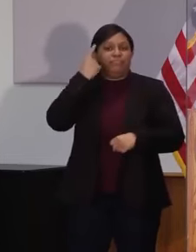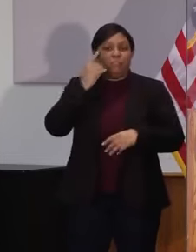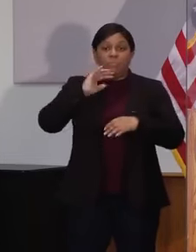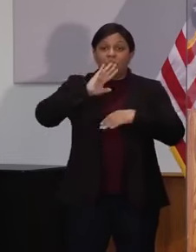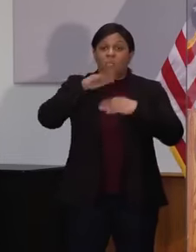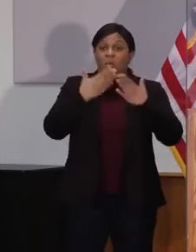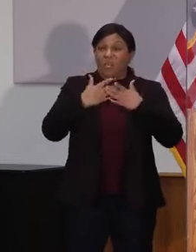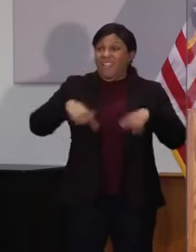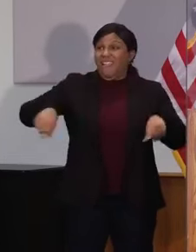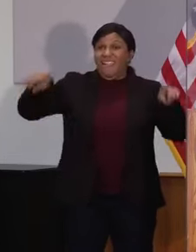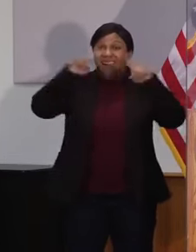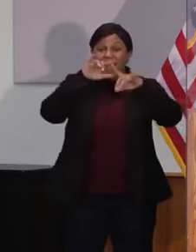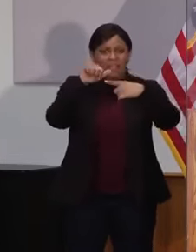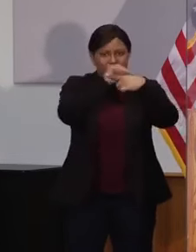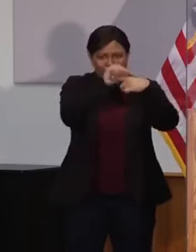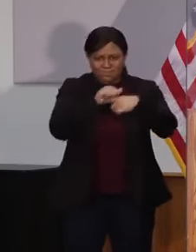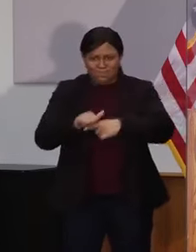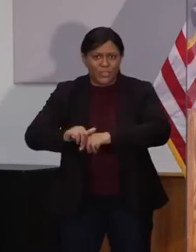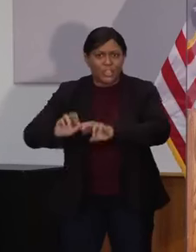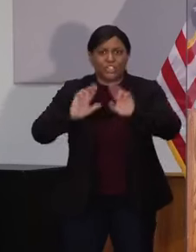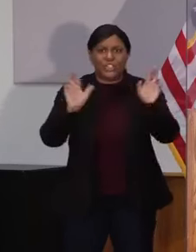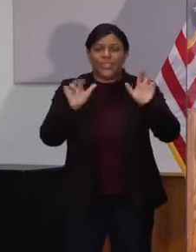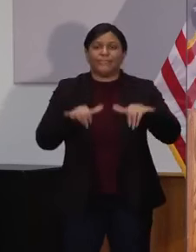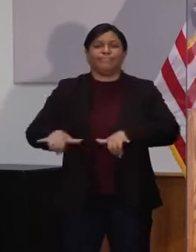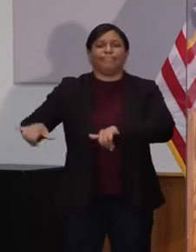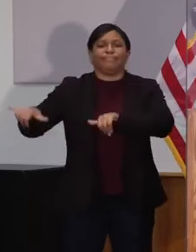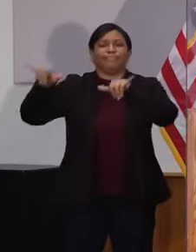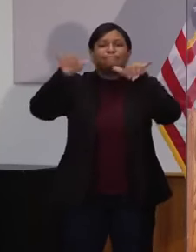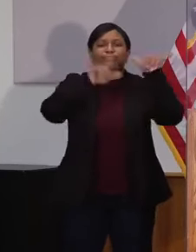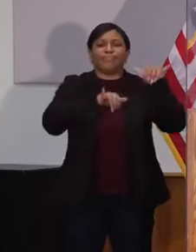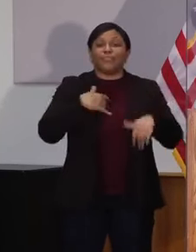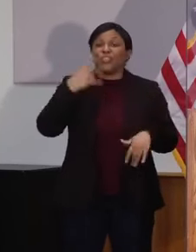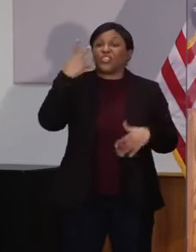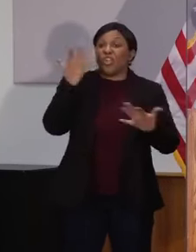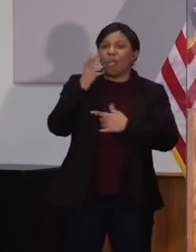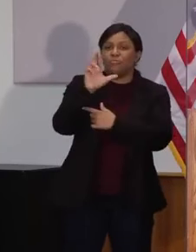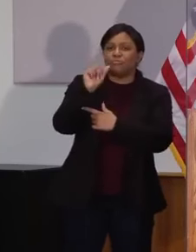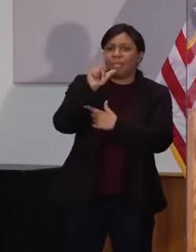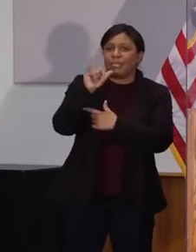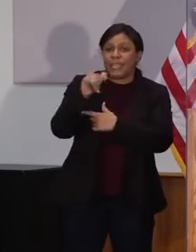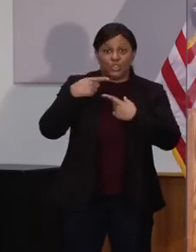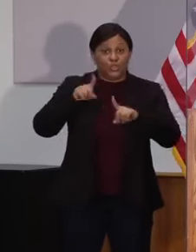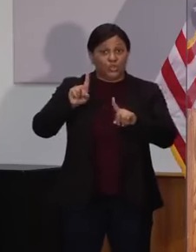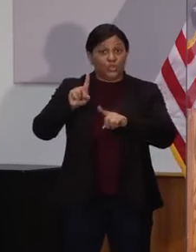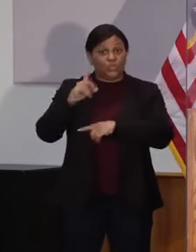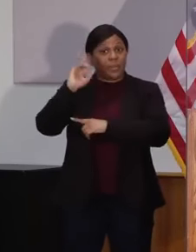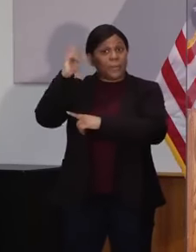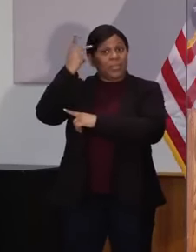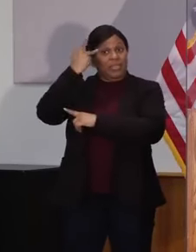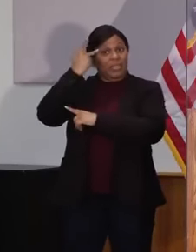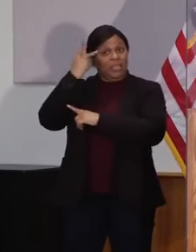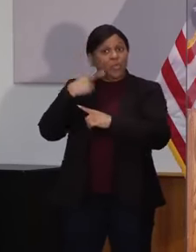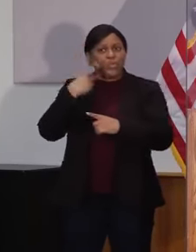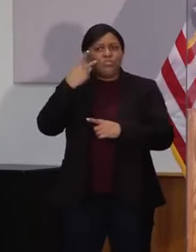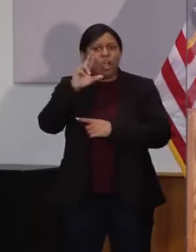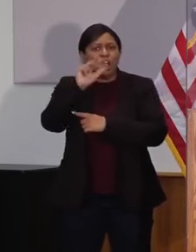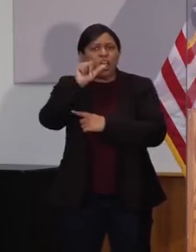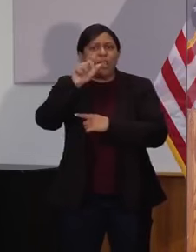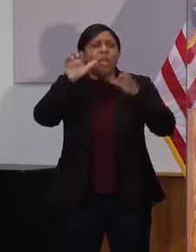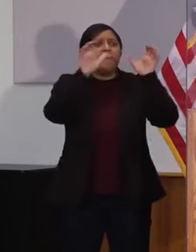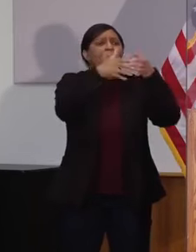is we saw rallies all over the state of Minnesota during this last political season where small departments